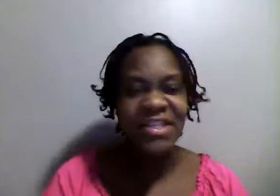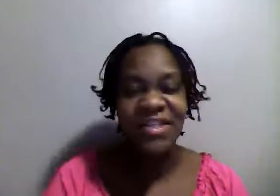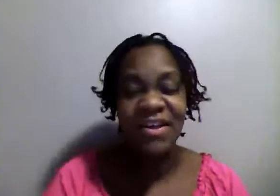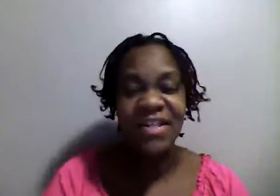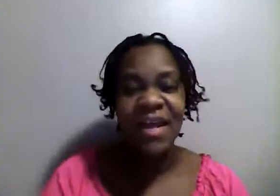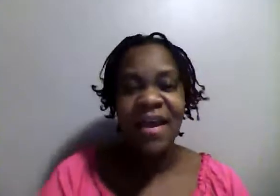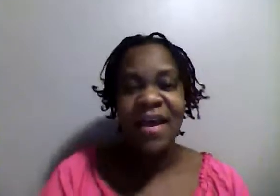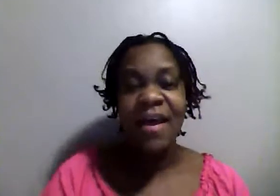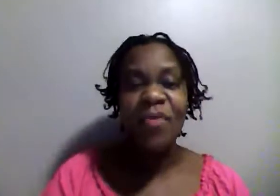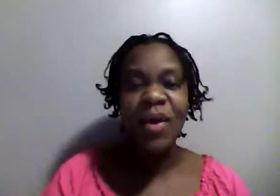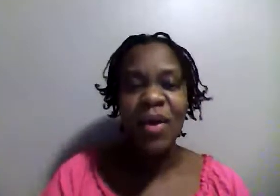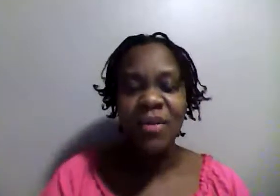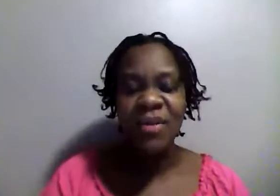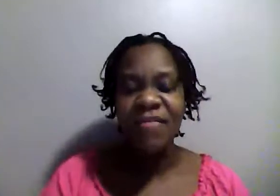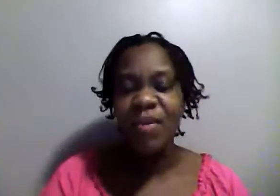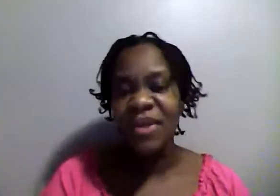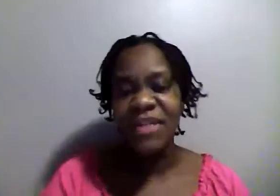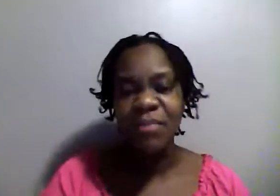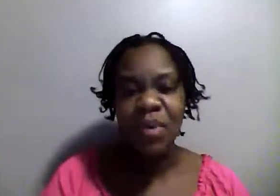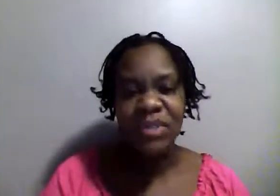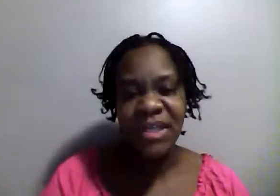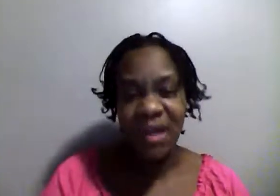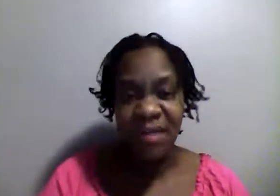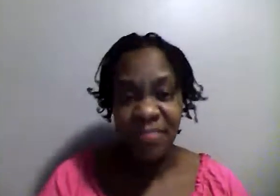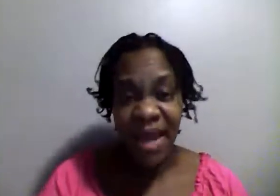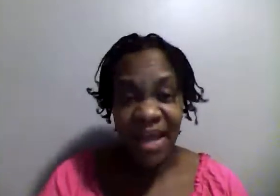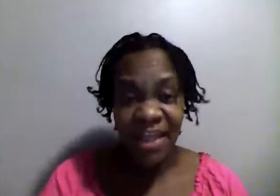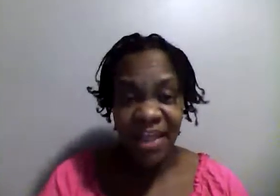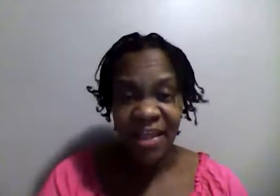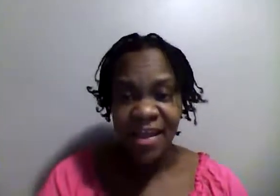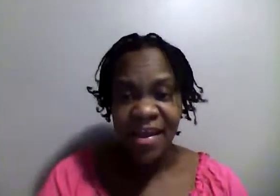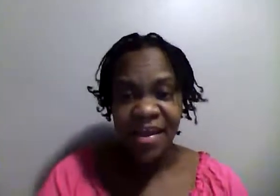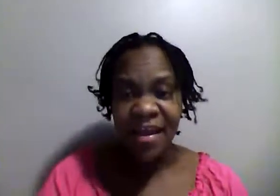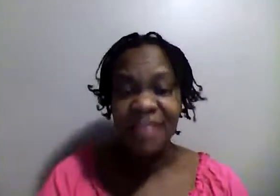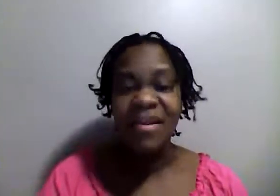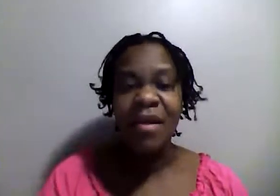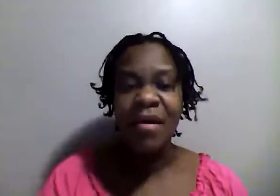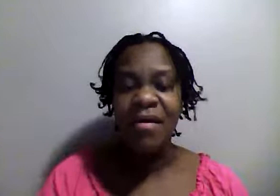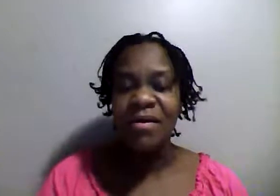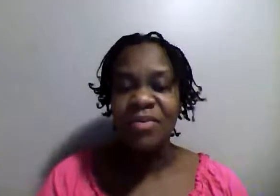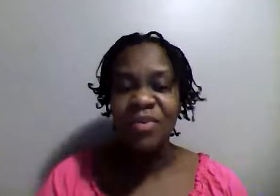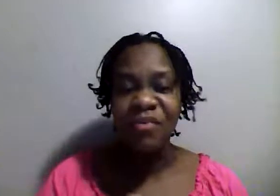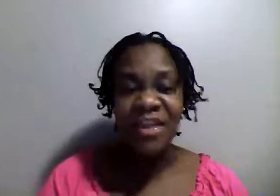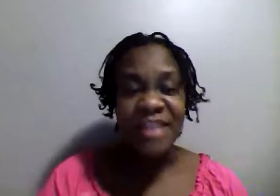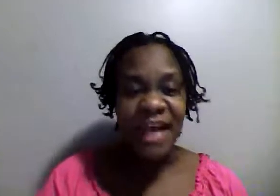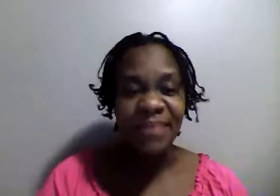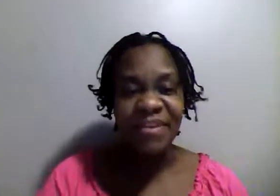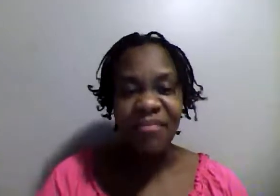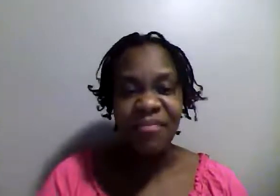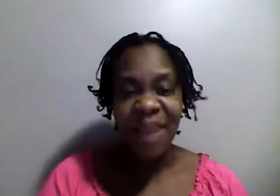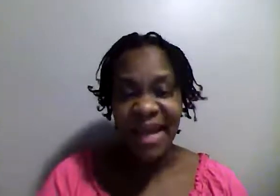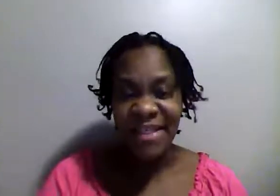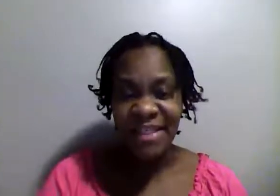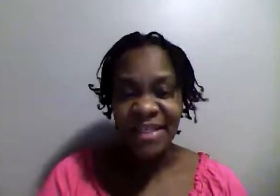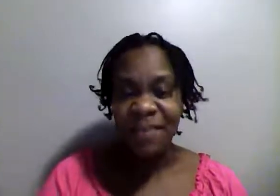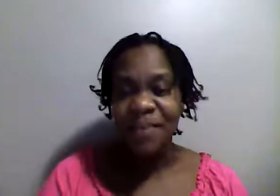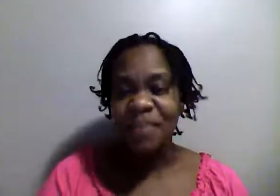further problems apart from what we just discussed, and we're going to be focusing mostly on blight, and there are two different types of